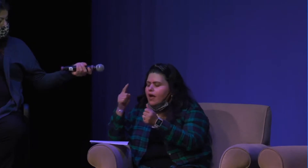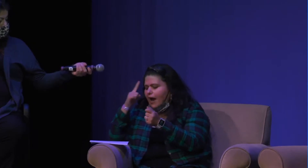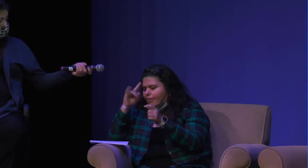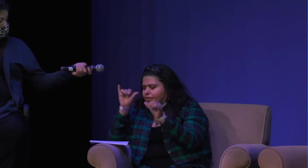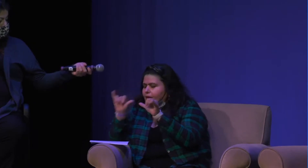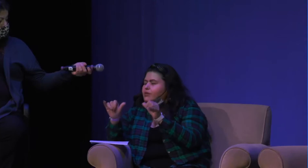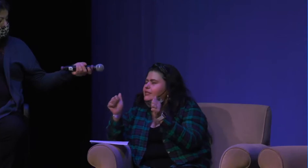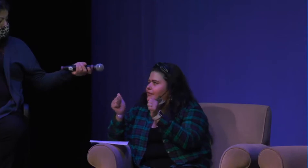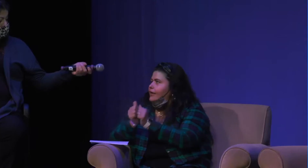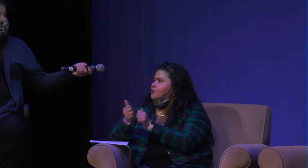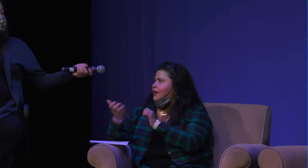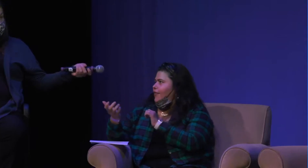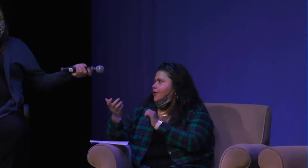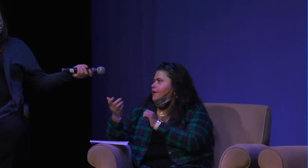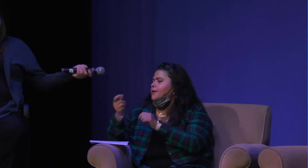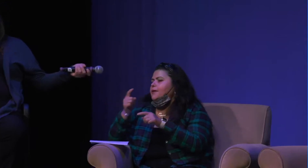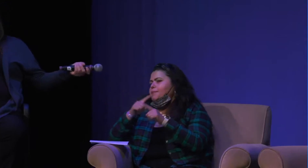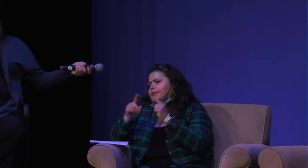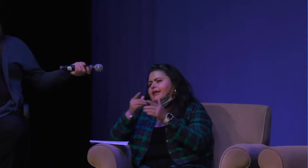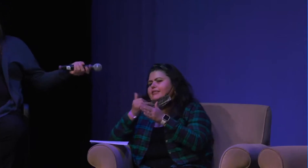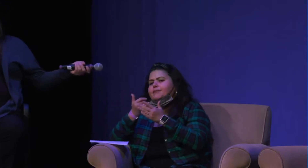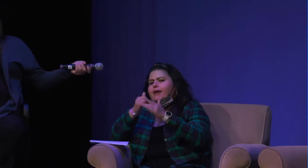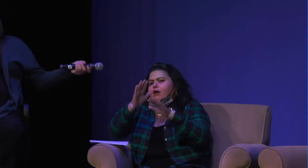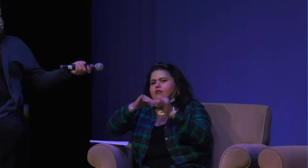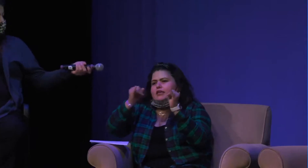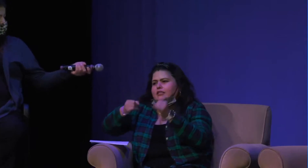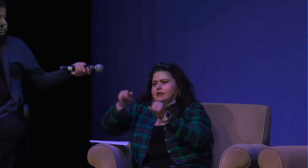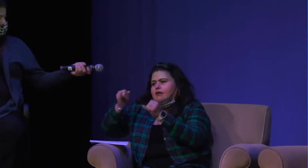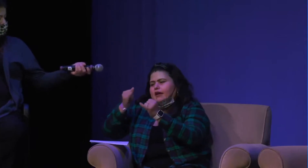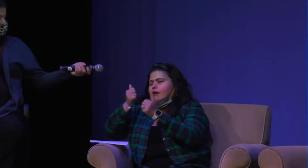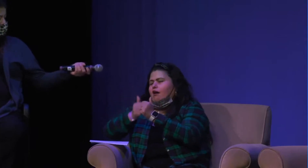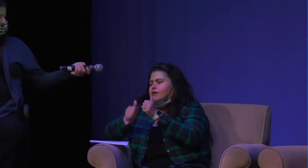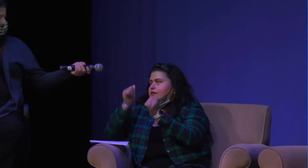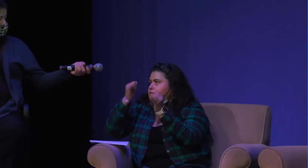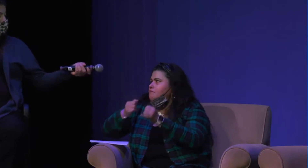other, I think they would have stayed together. But then it depends